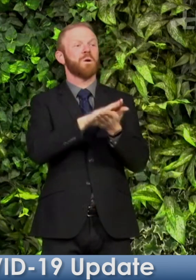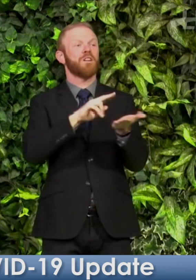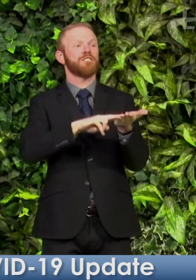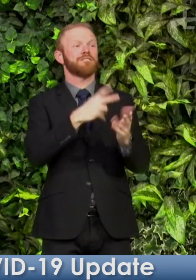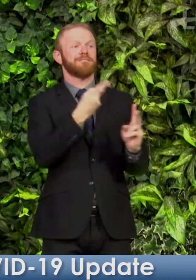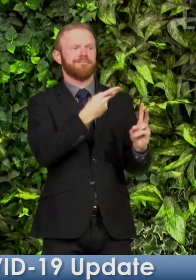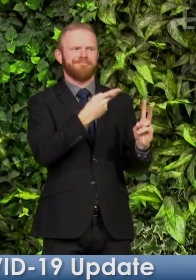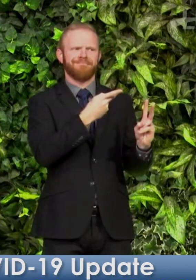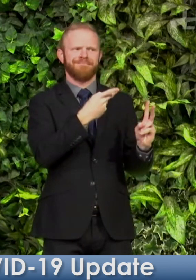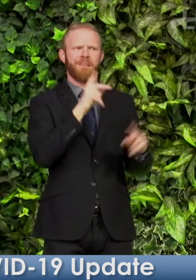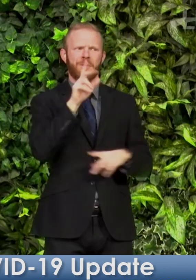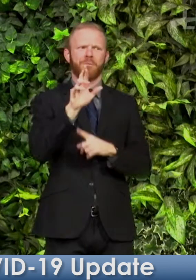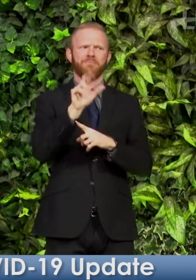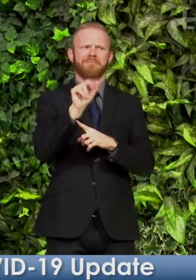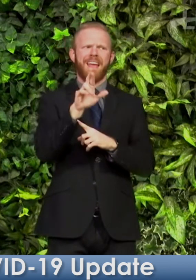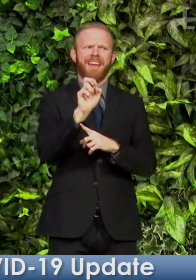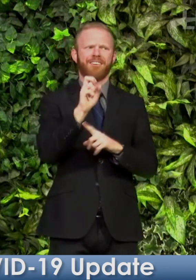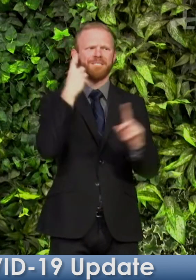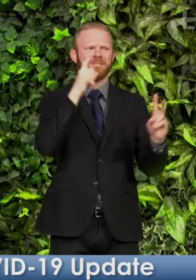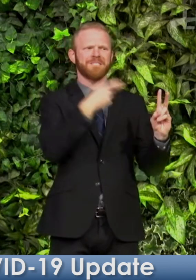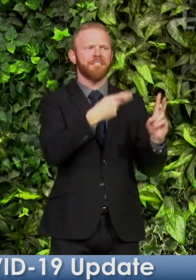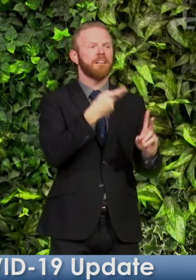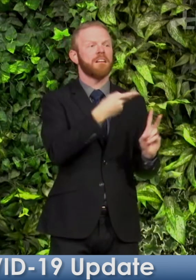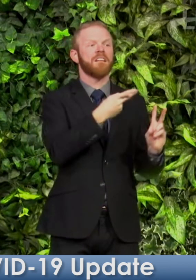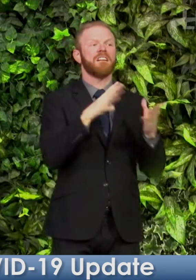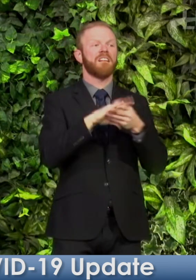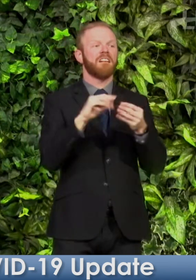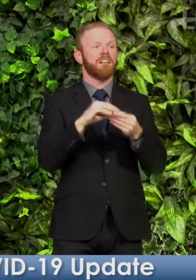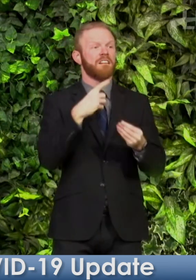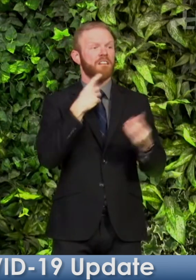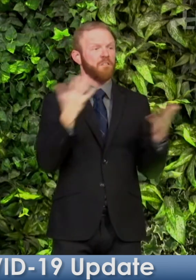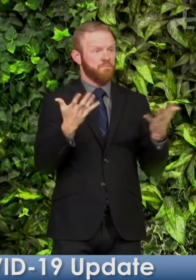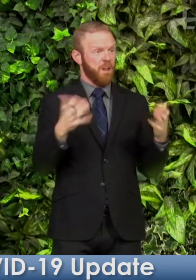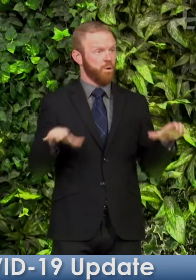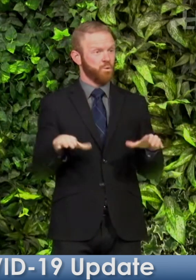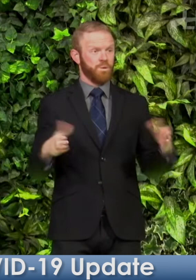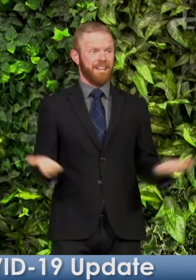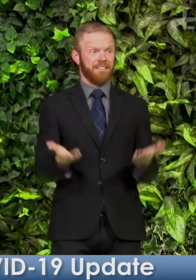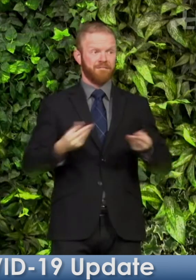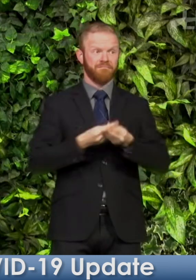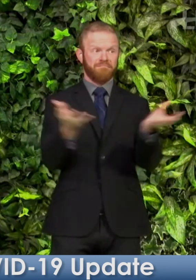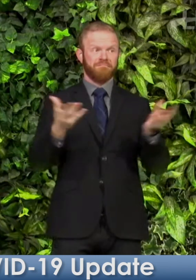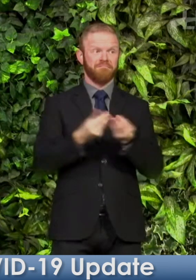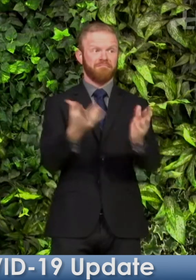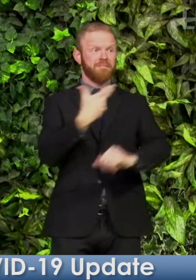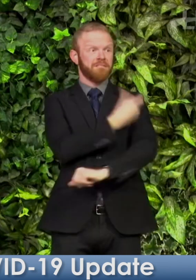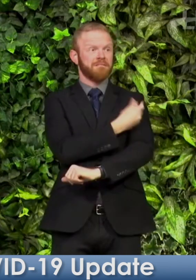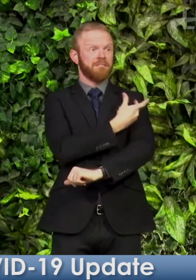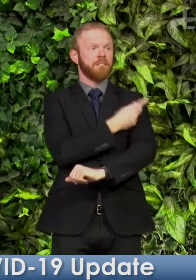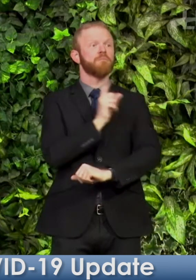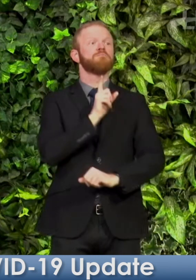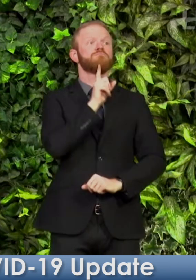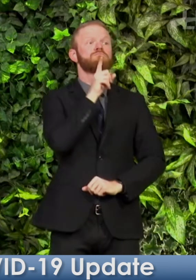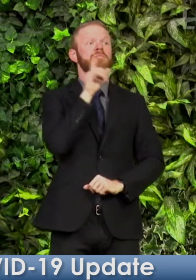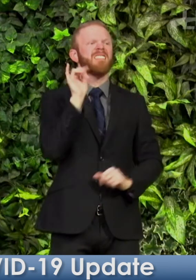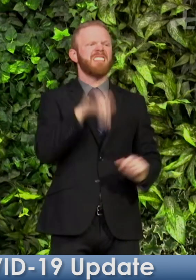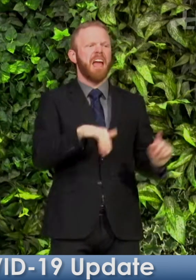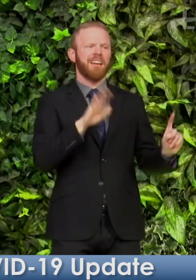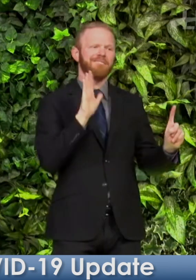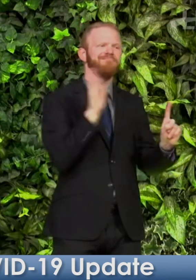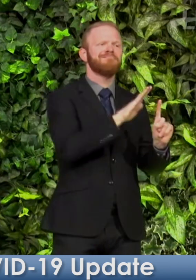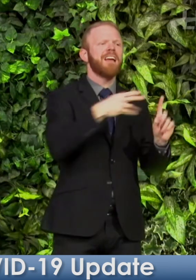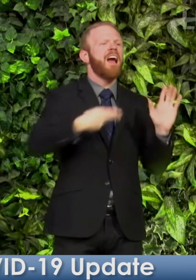nurses said what they're doing here, vaccinating people, was the high point of their